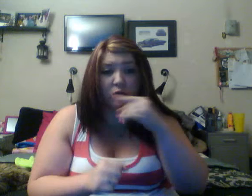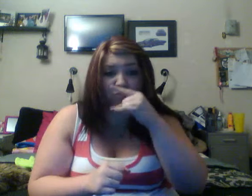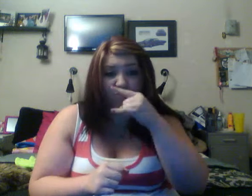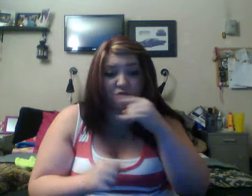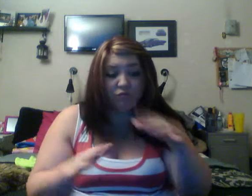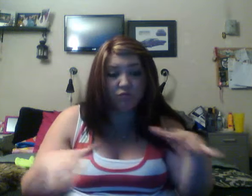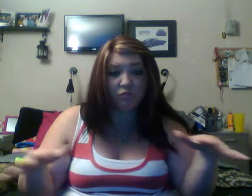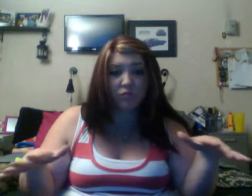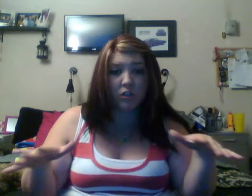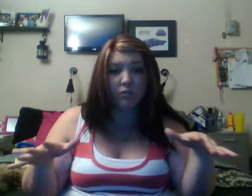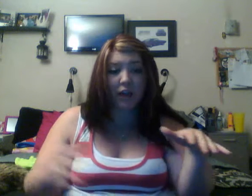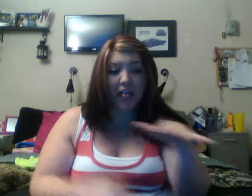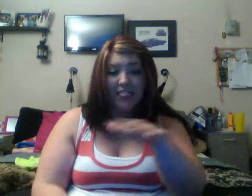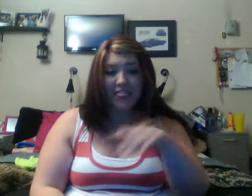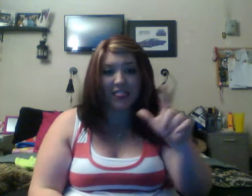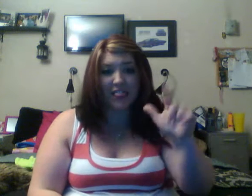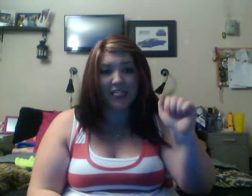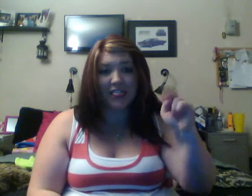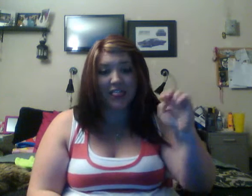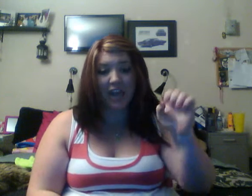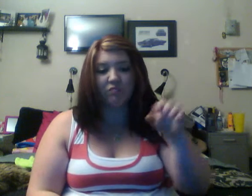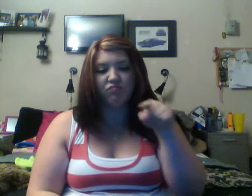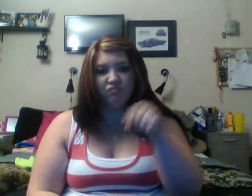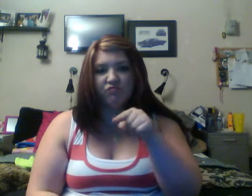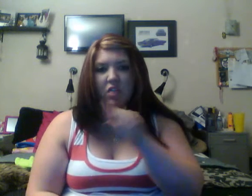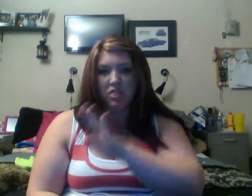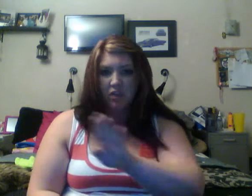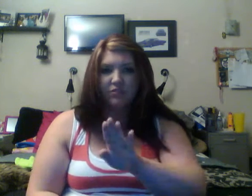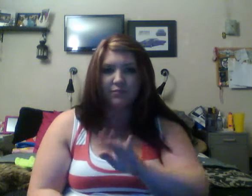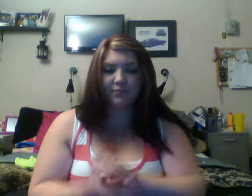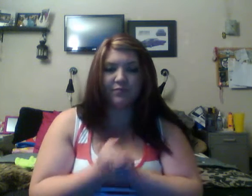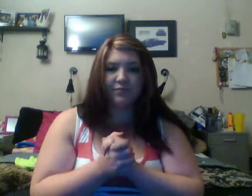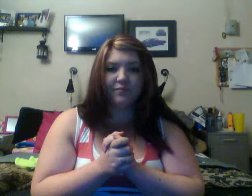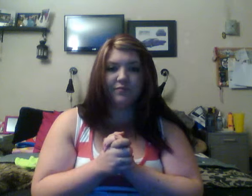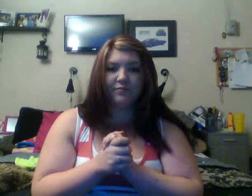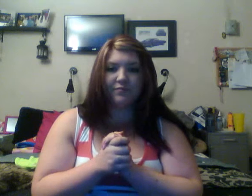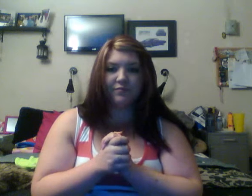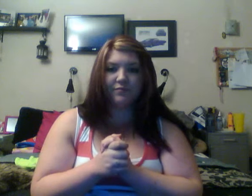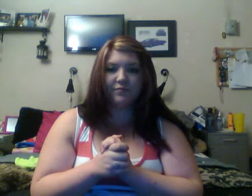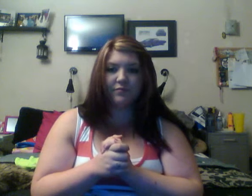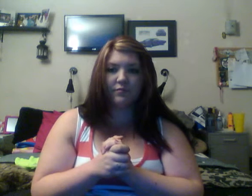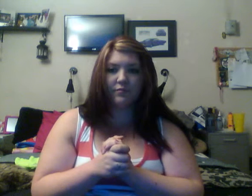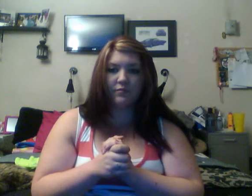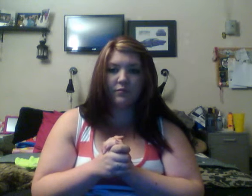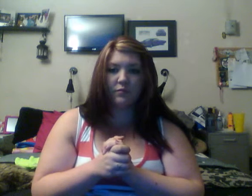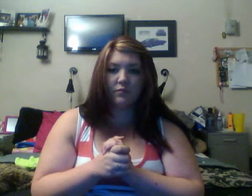when my neighbor dies, one of those kids will get not 50 acres, but the two of them together will have 100 acres. Your land was your